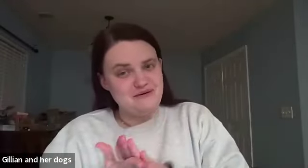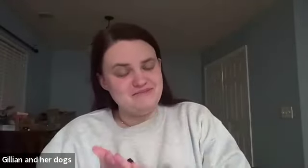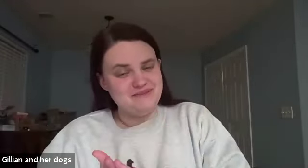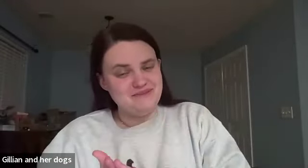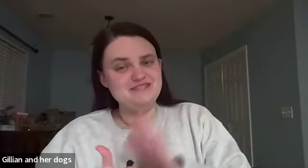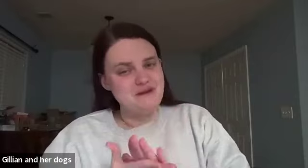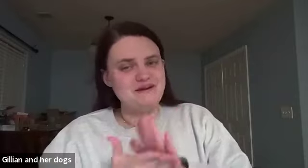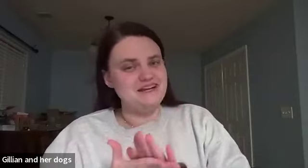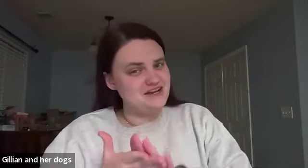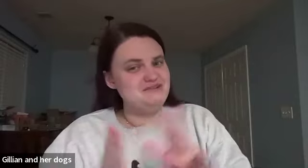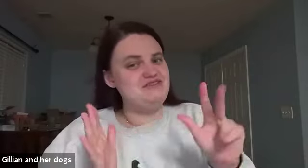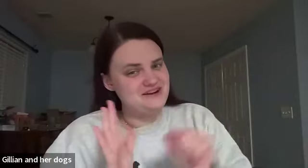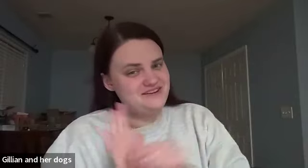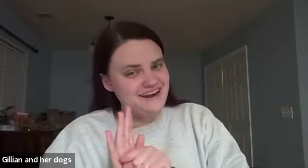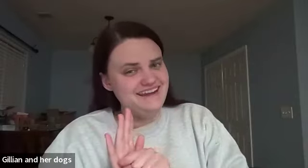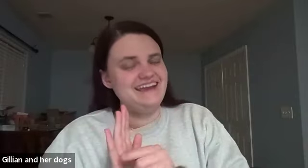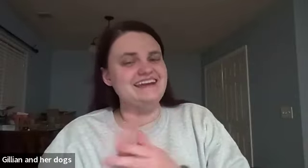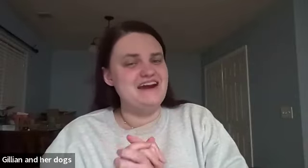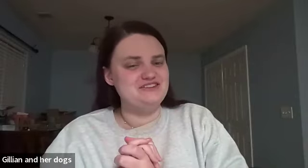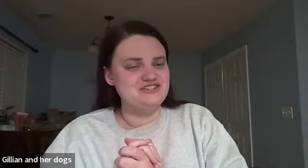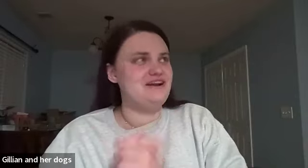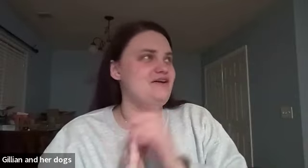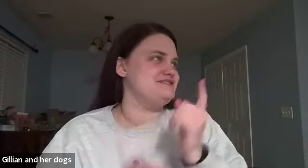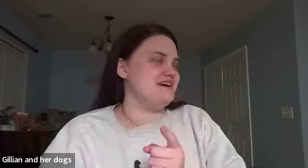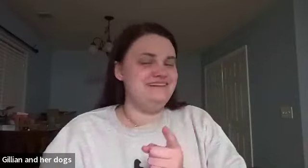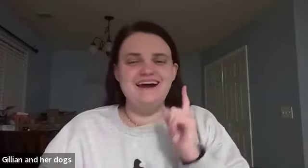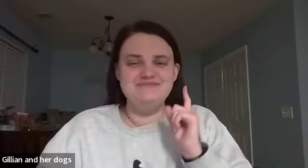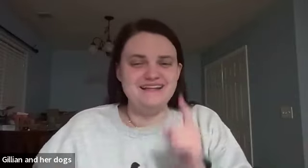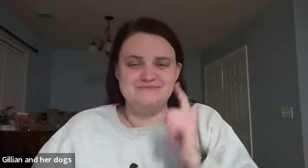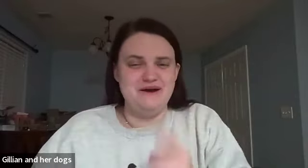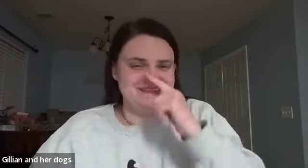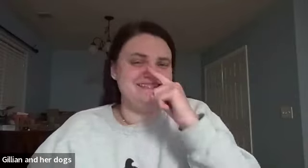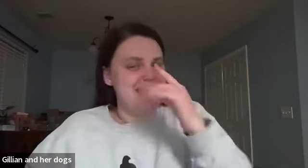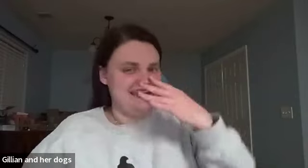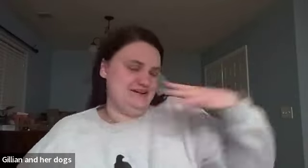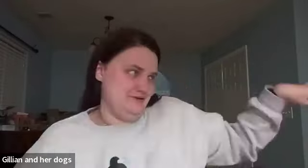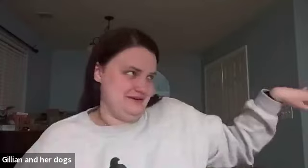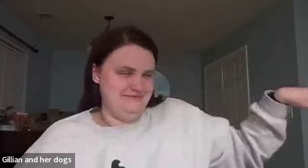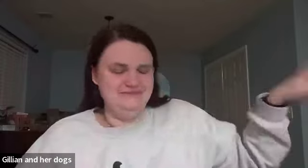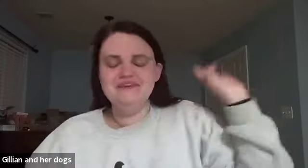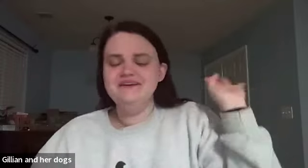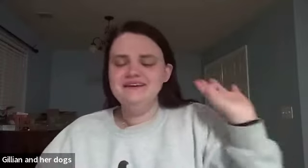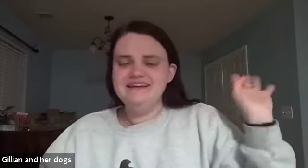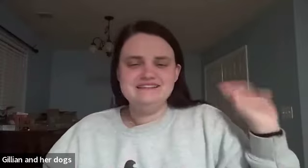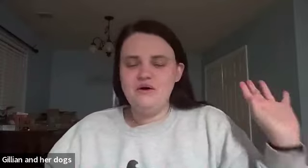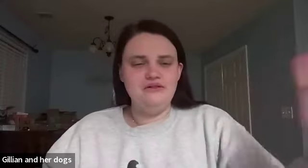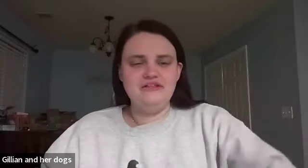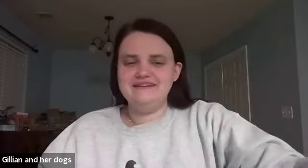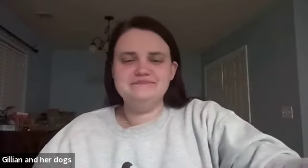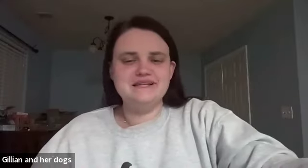what it means. You remember when I taught you in 3rd grade, and now you're just like, oh, that's right. I'm not supposed to say ignore them. It's a whole thing. Bless